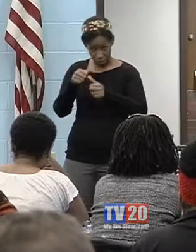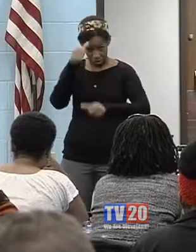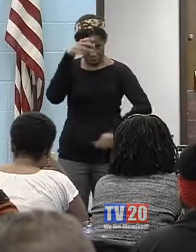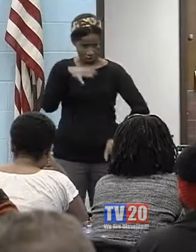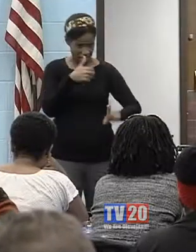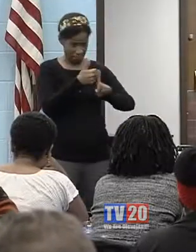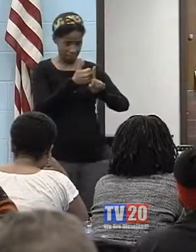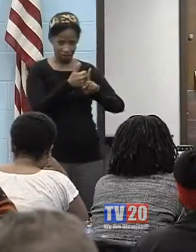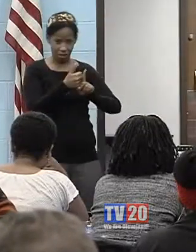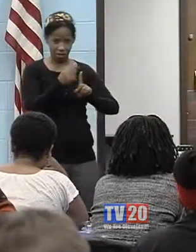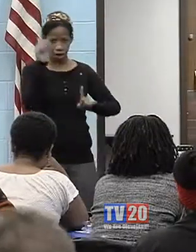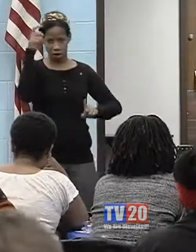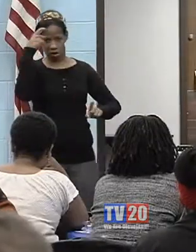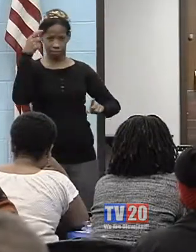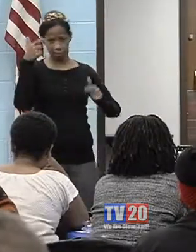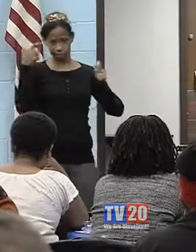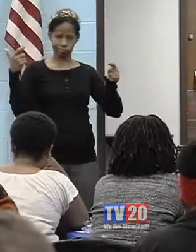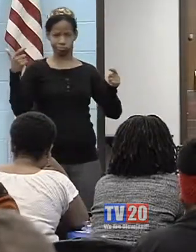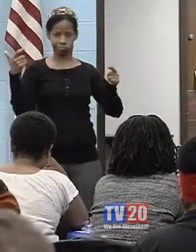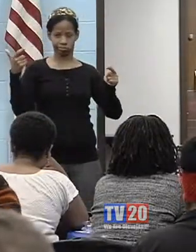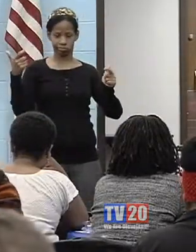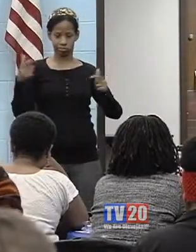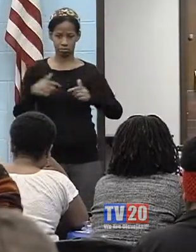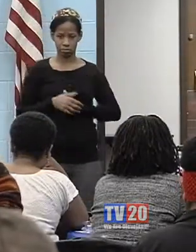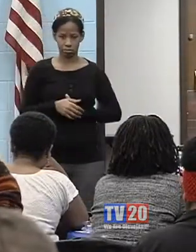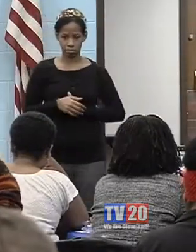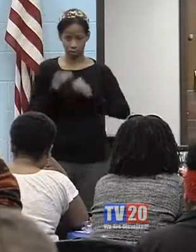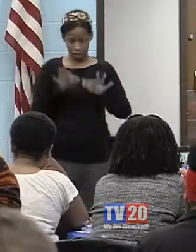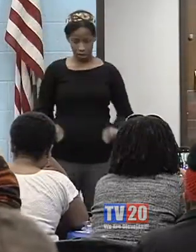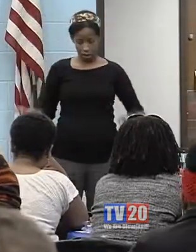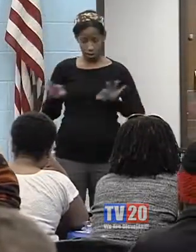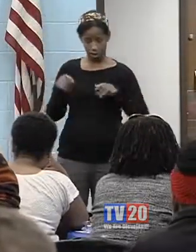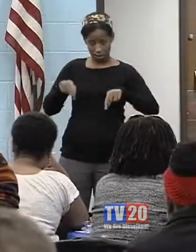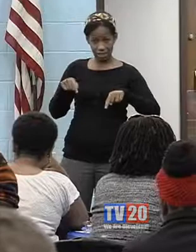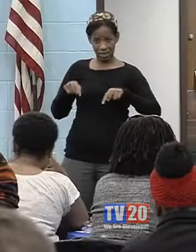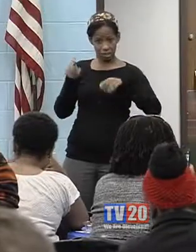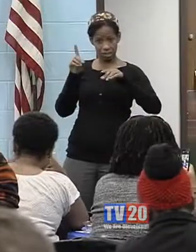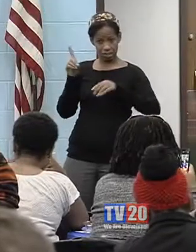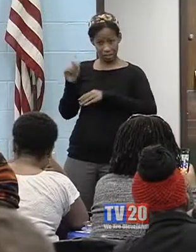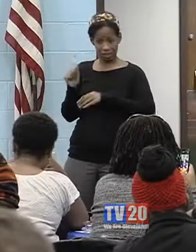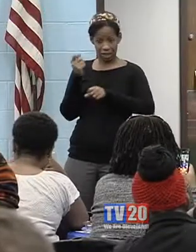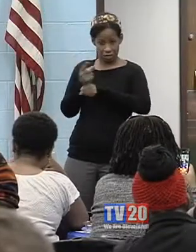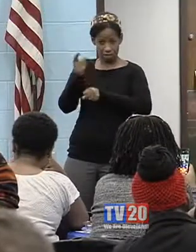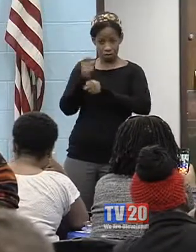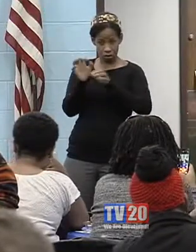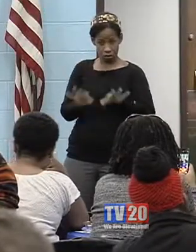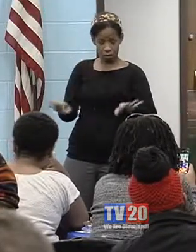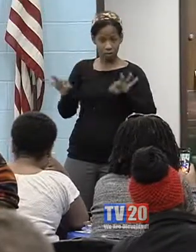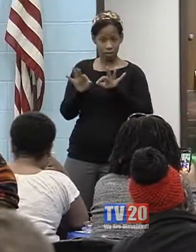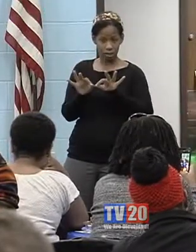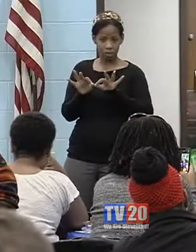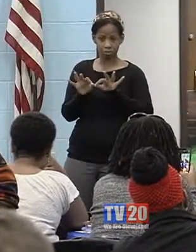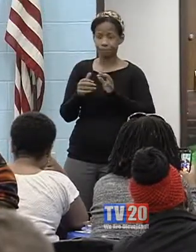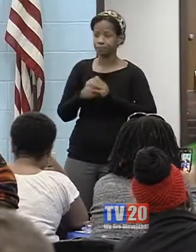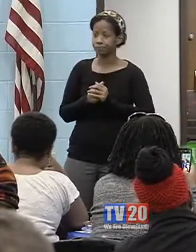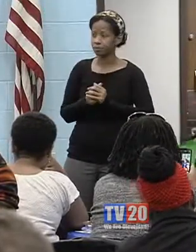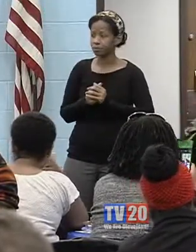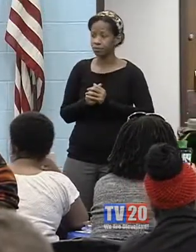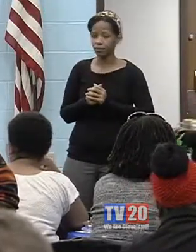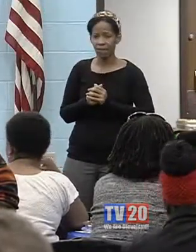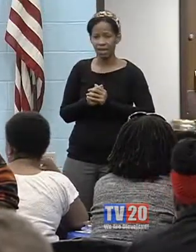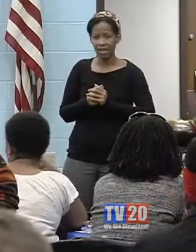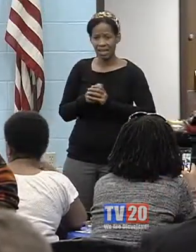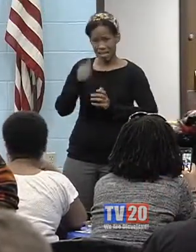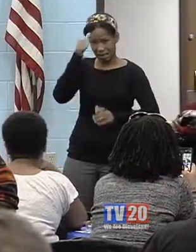This is like stunning, but this is why this event today is important, why disability days are important. Here's what we're up against. This